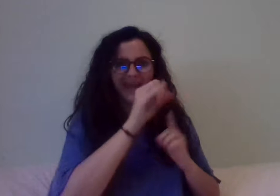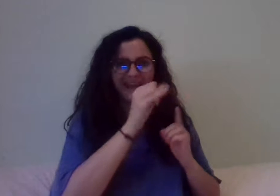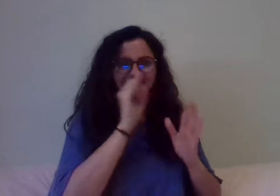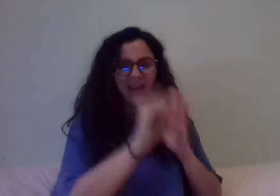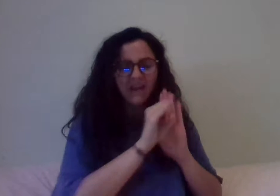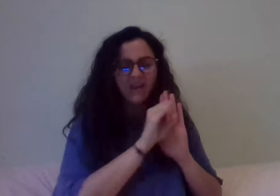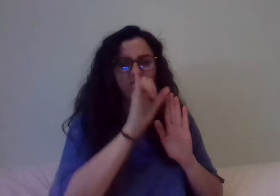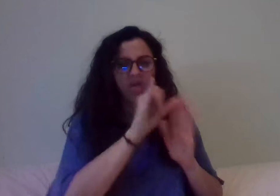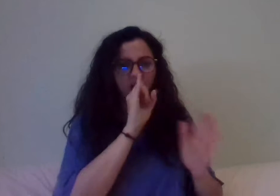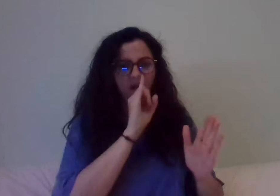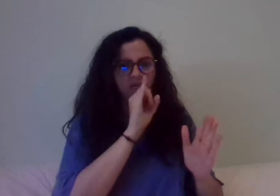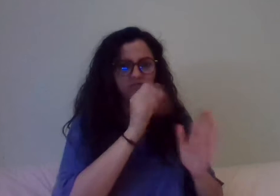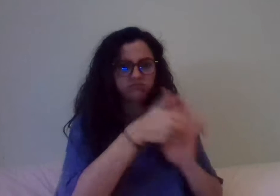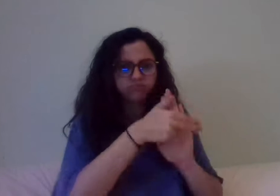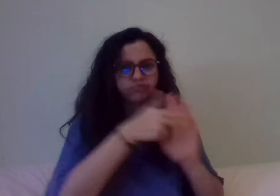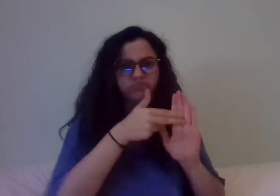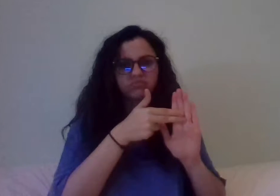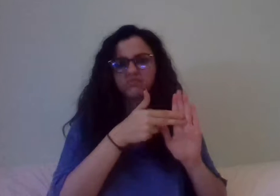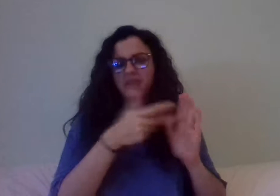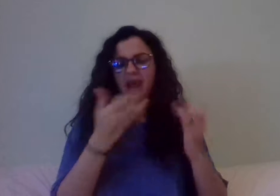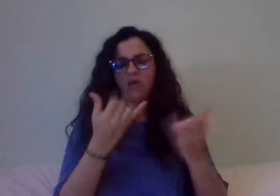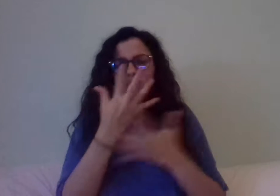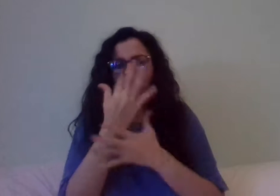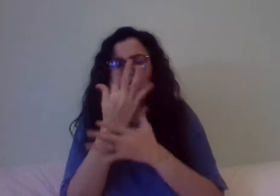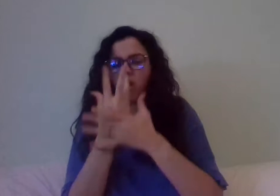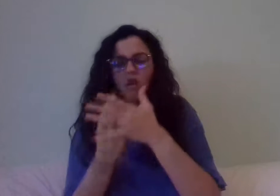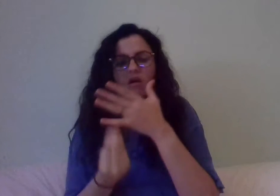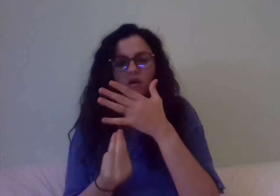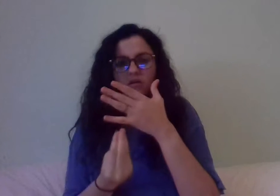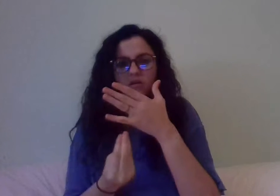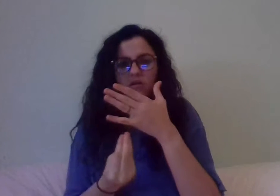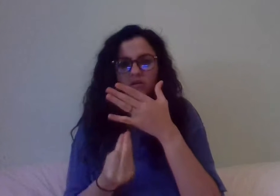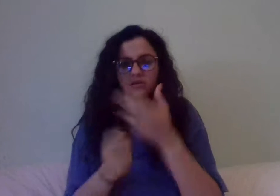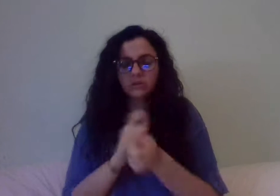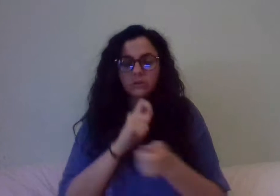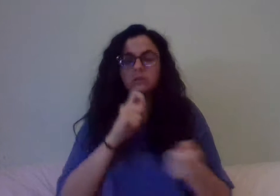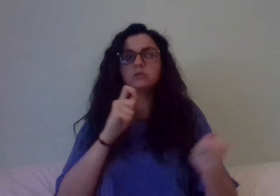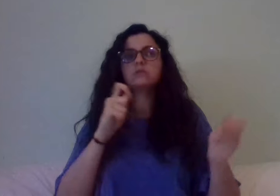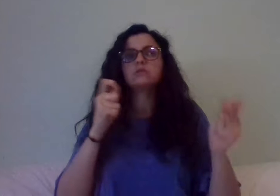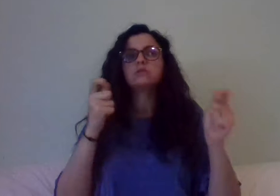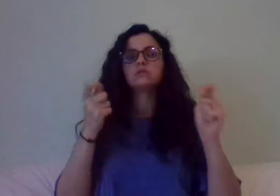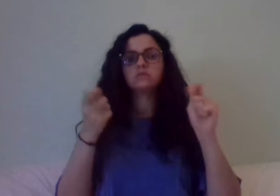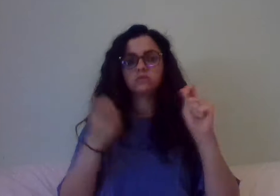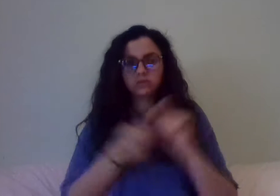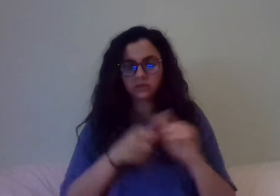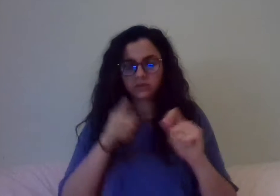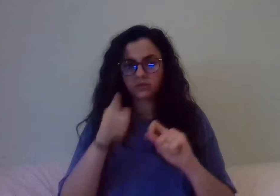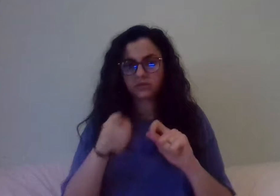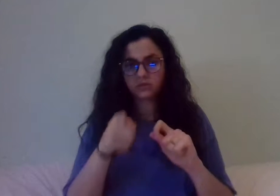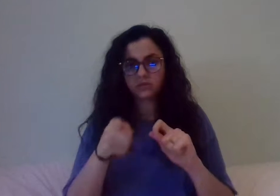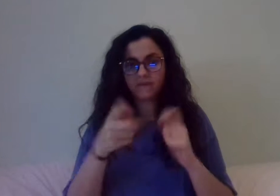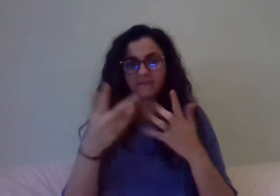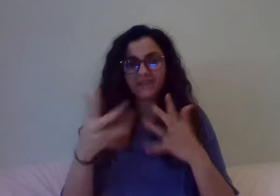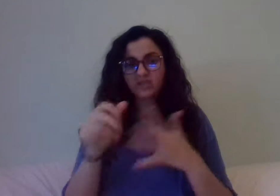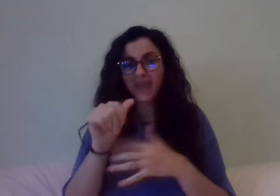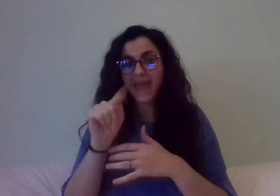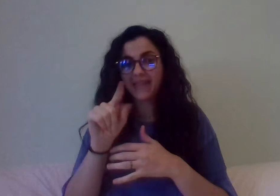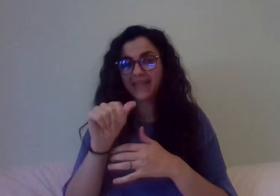a transformation. This is no longer the Atlantic Ocean, but this is the train route. This